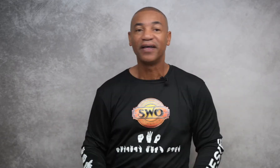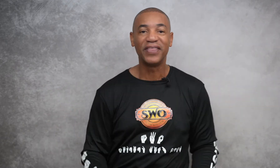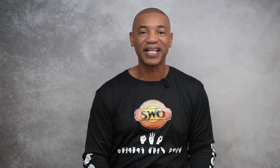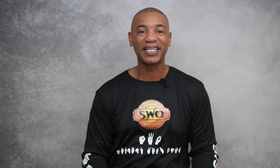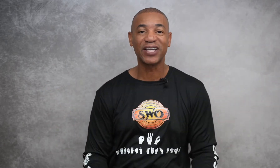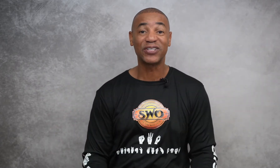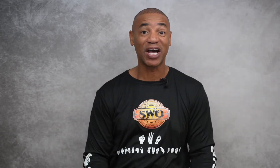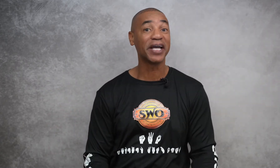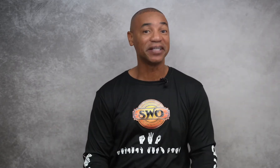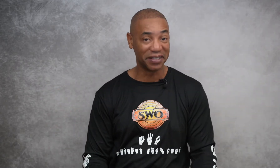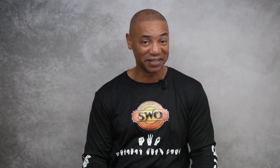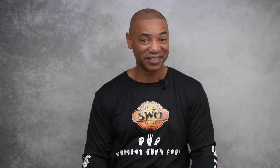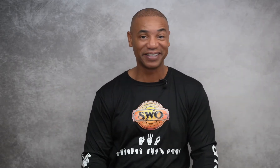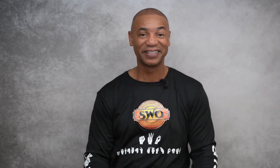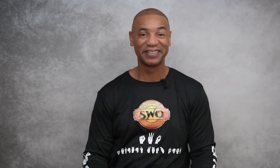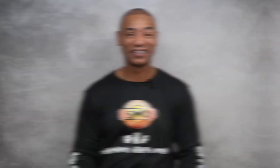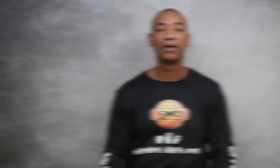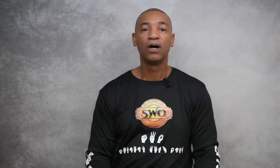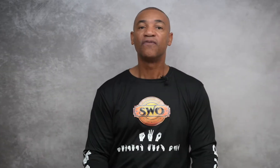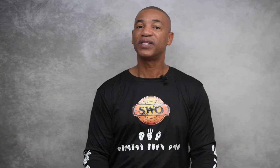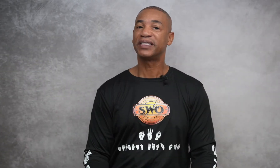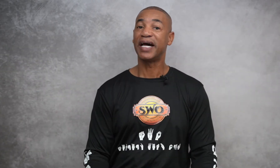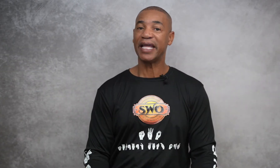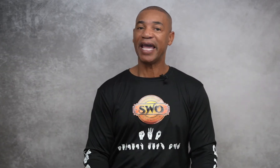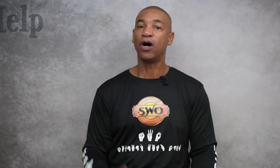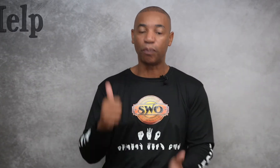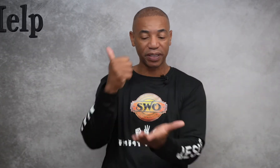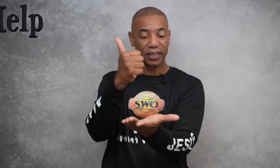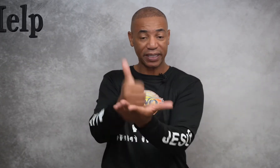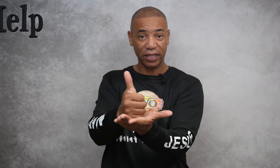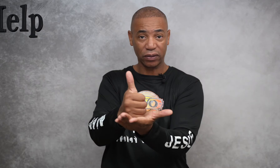that is how you sign good. For the sign help,